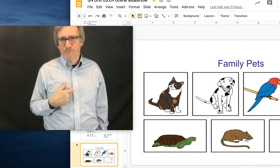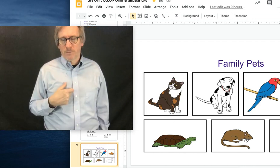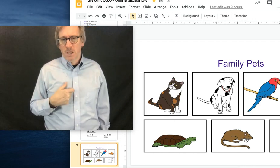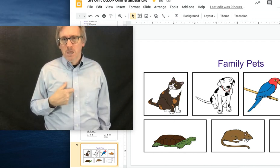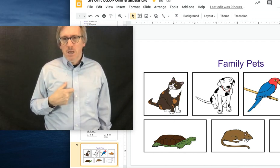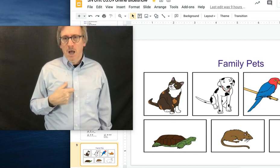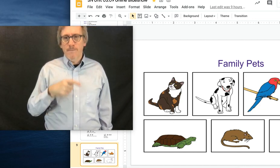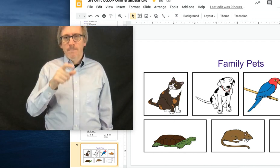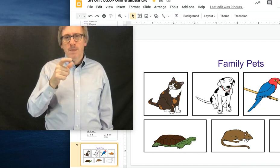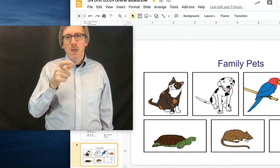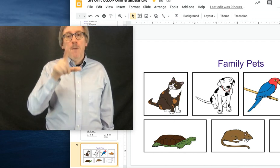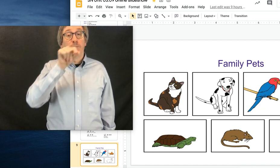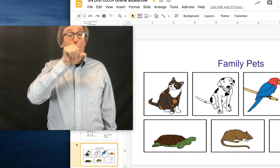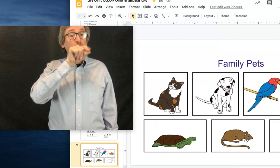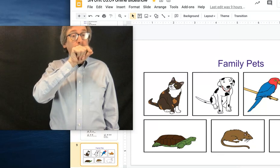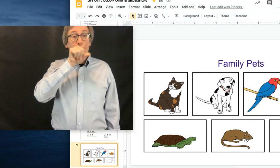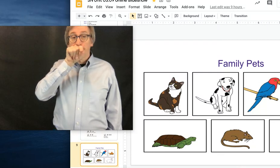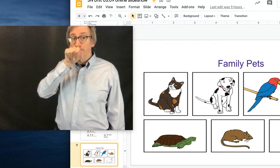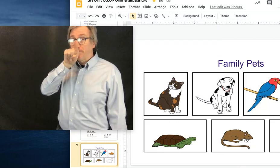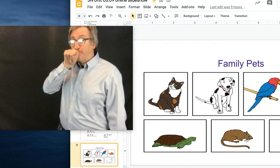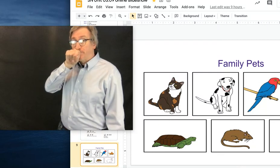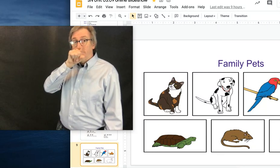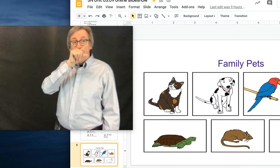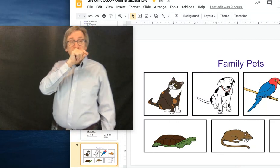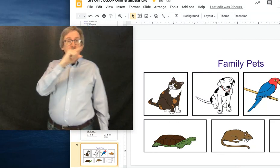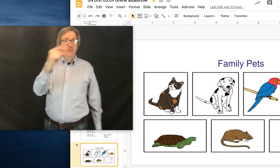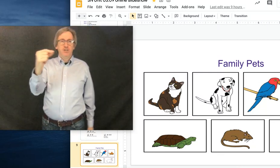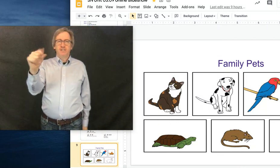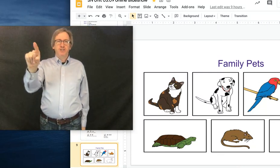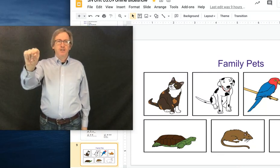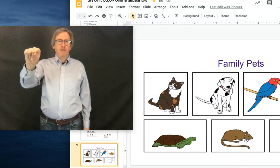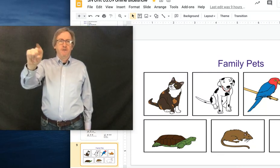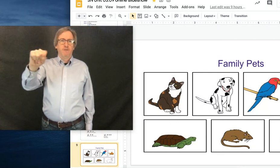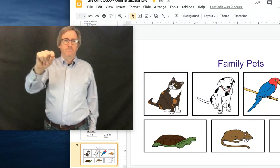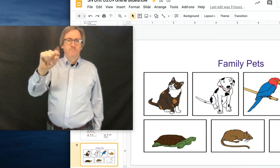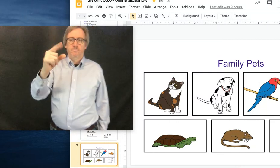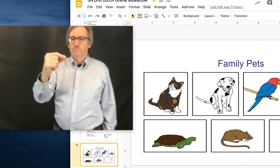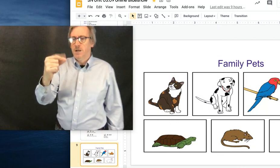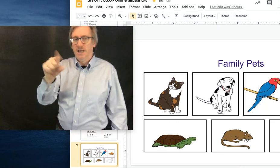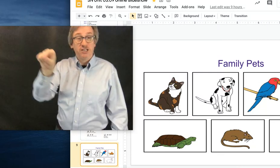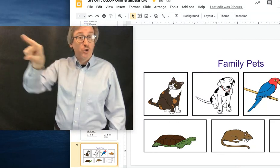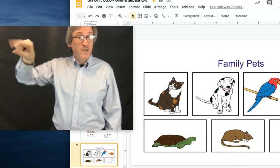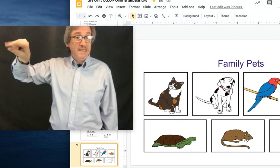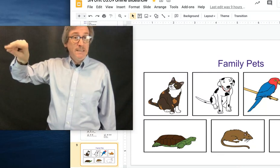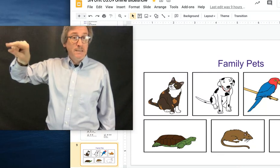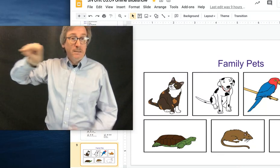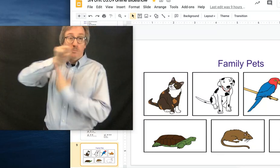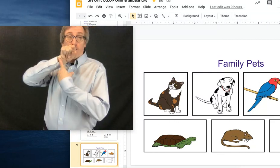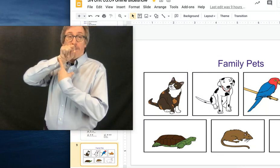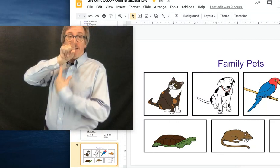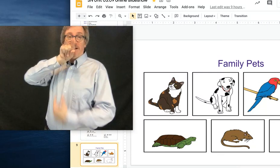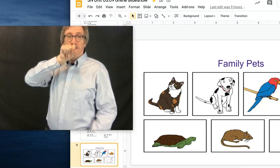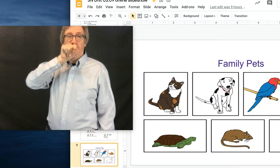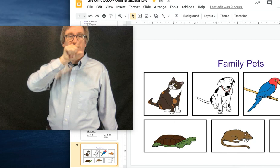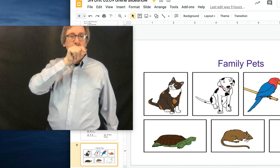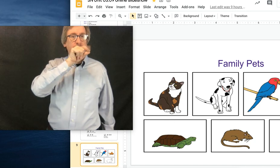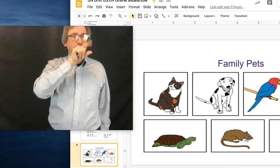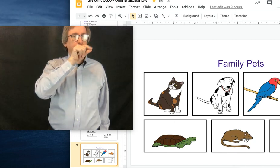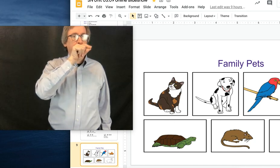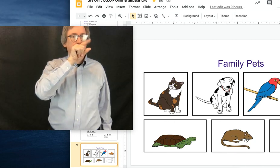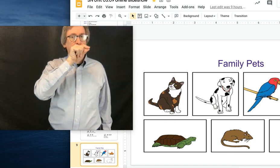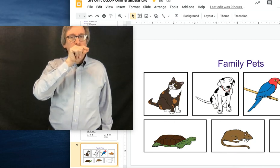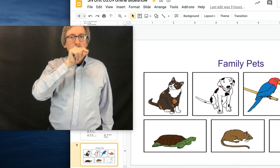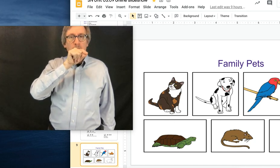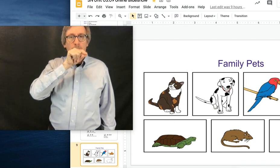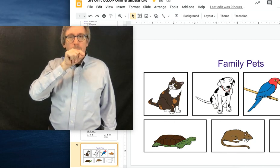dog. Bird, just a generic. It's 20 up in the mouth for the beak.